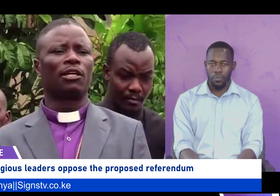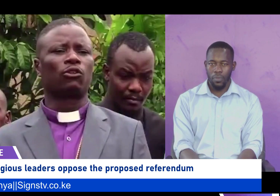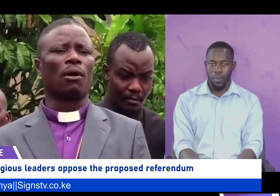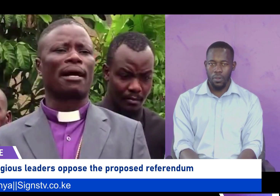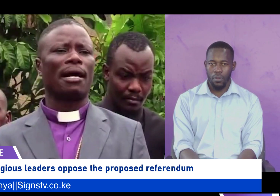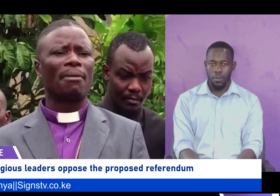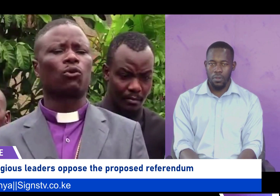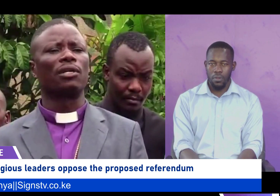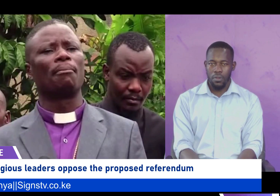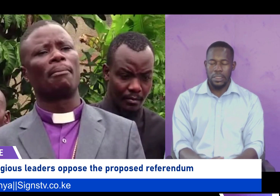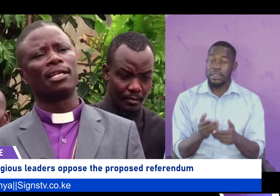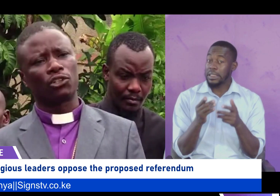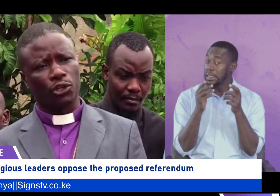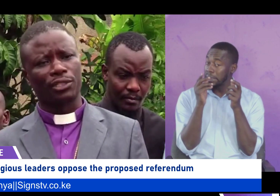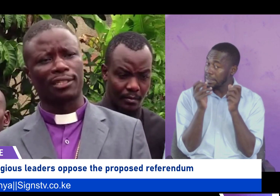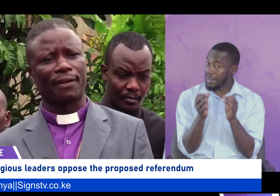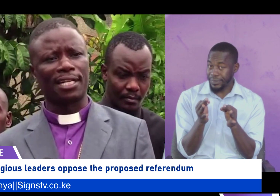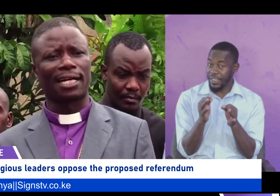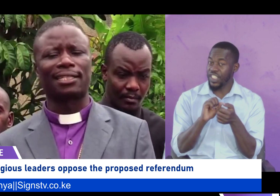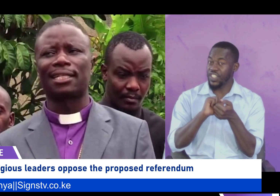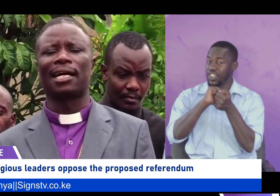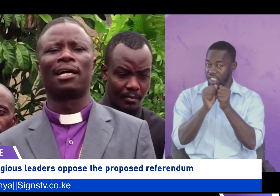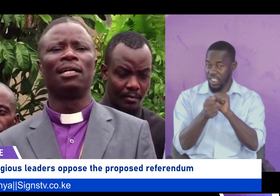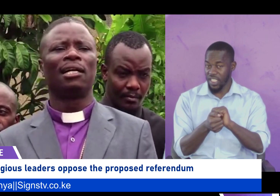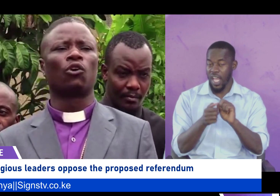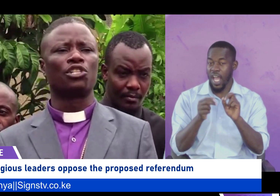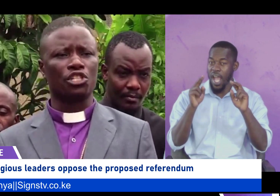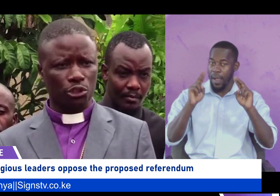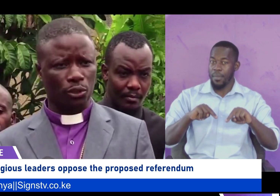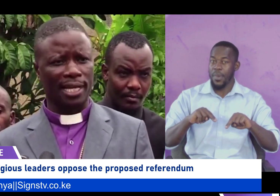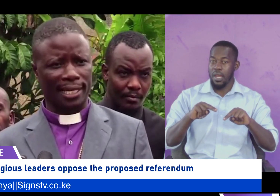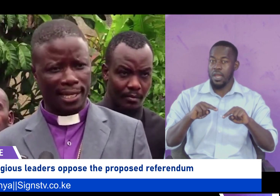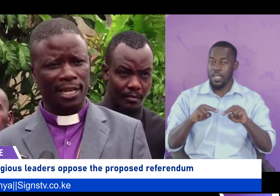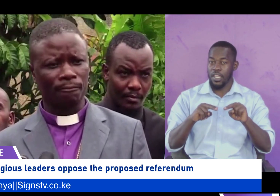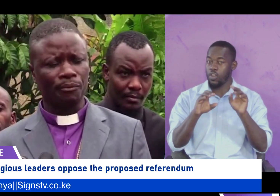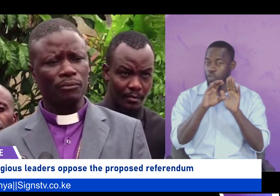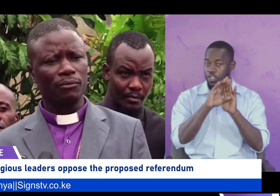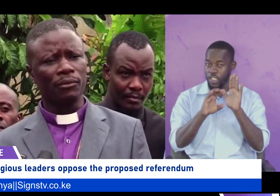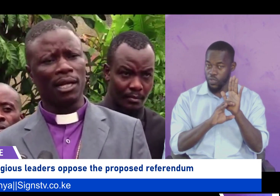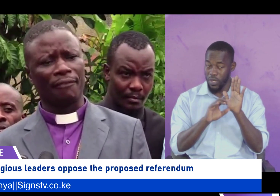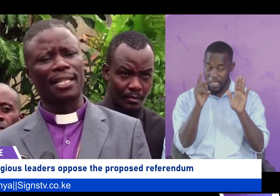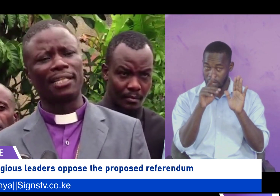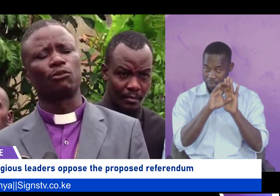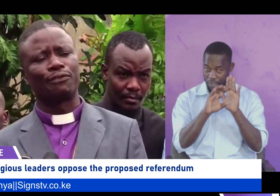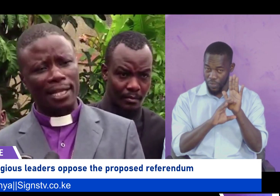Ni kwamba kama kuna mabadiliko yoyote yatafanyika katika constitution ya Kenya, afadhali